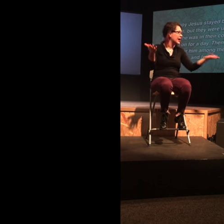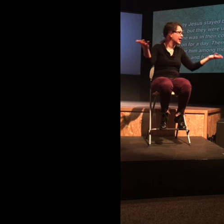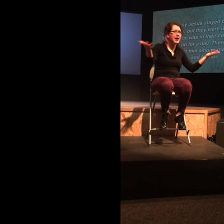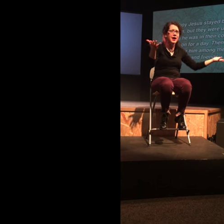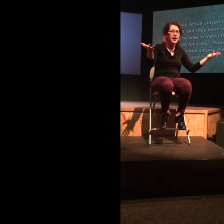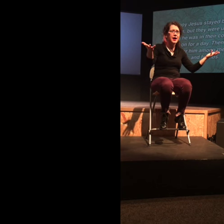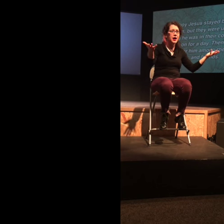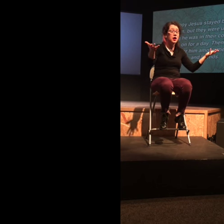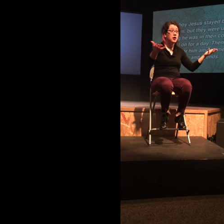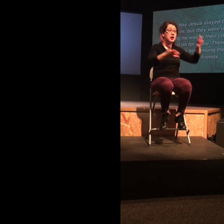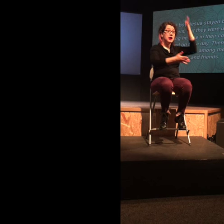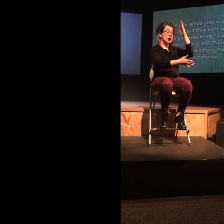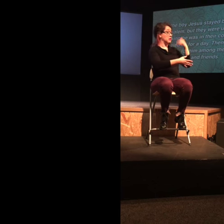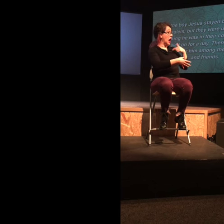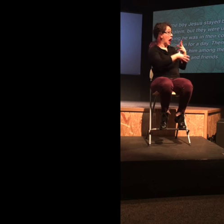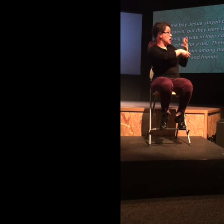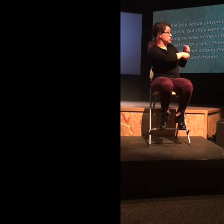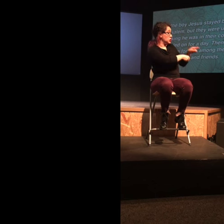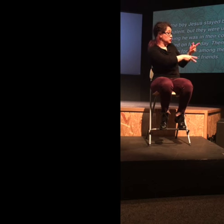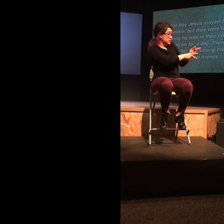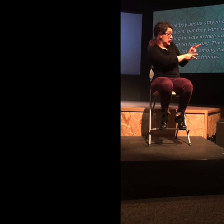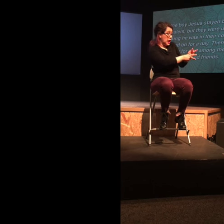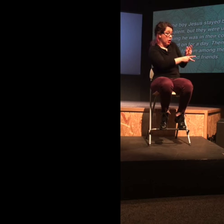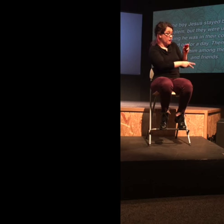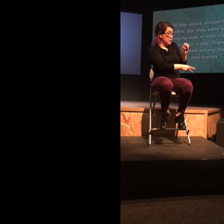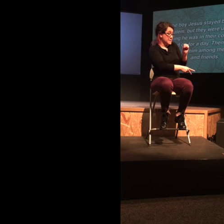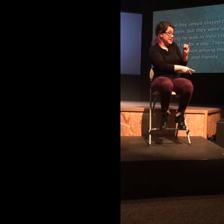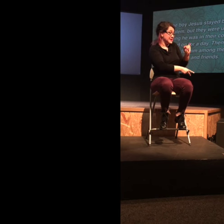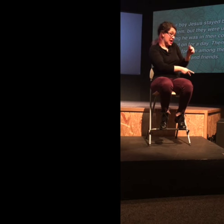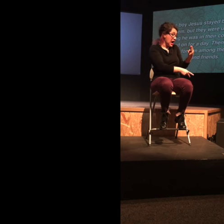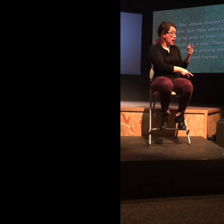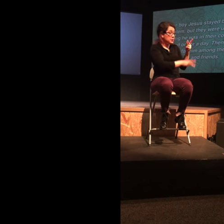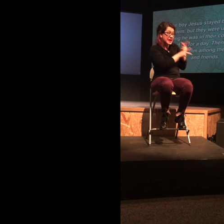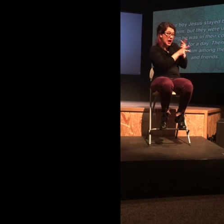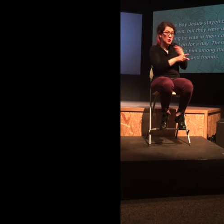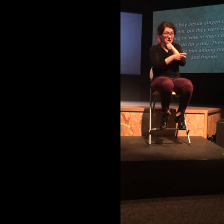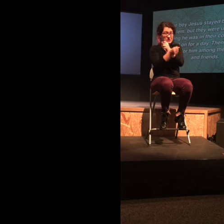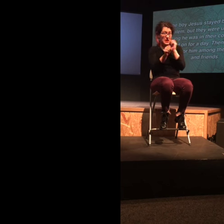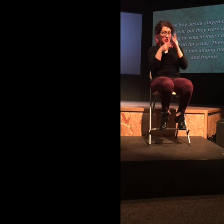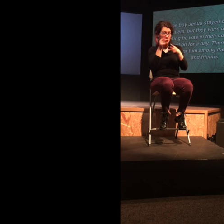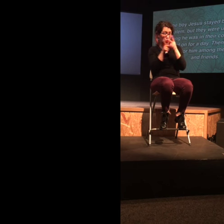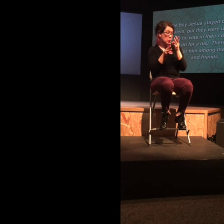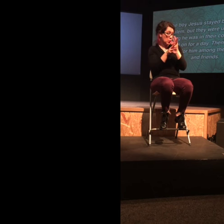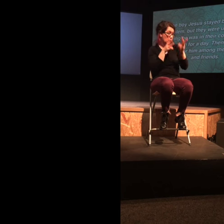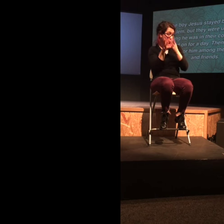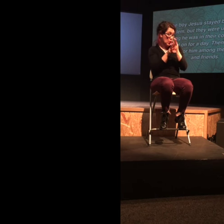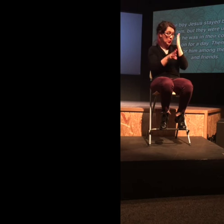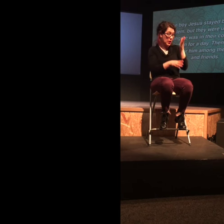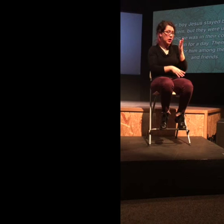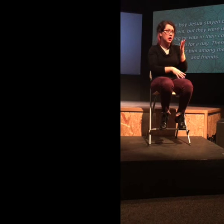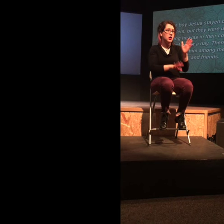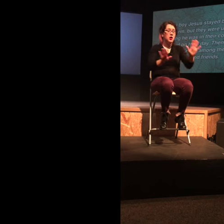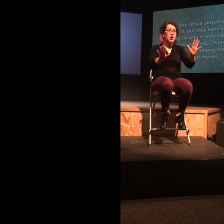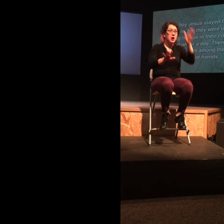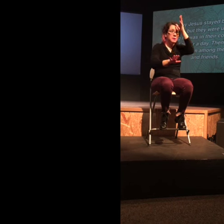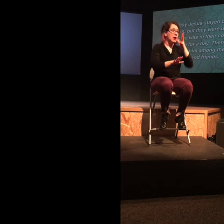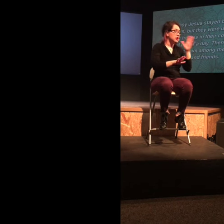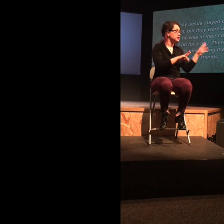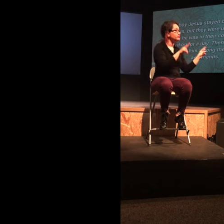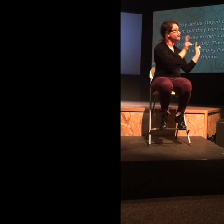I'm going to entrust you with the Messiah. Be really careful, he's the Savior of the world. Can you imagine their panic of like,